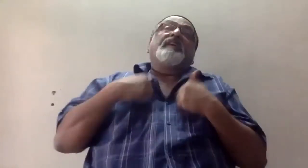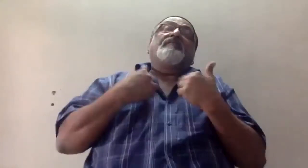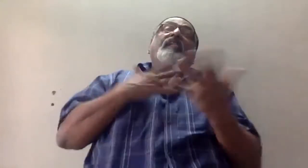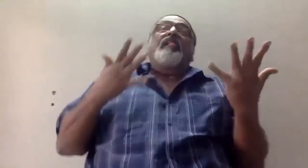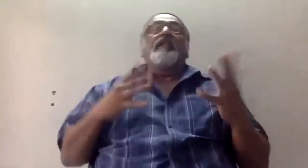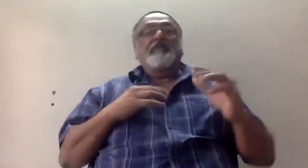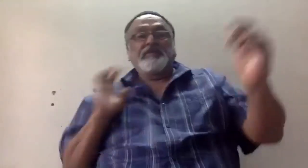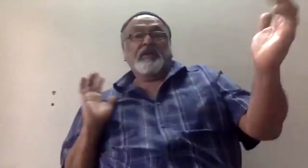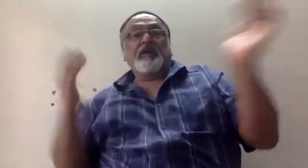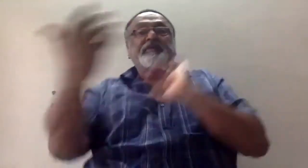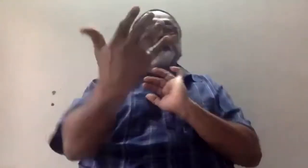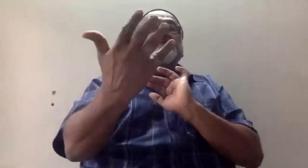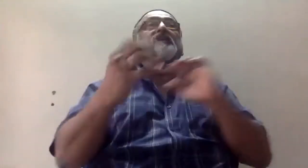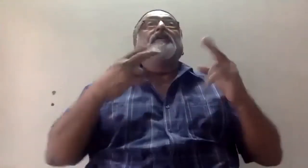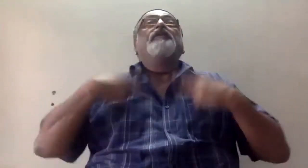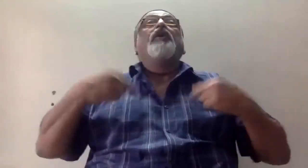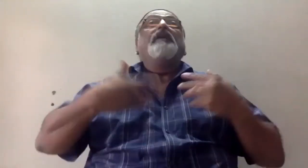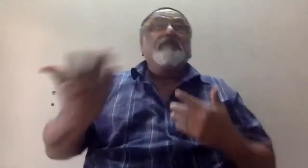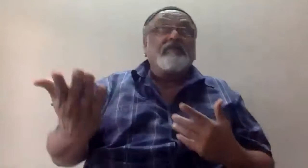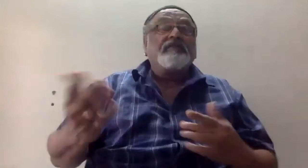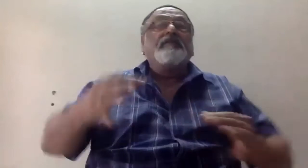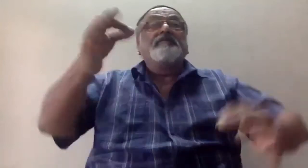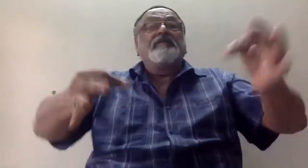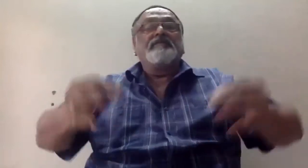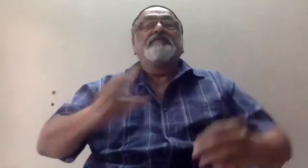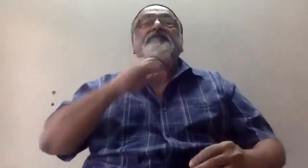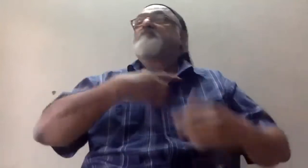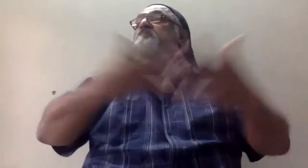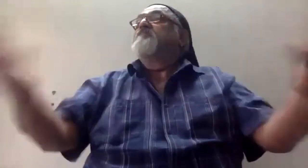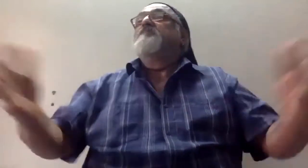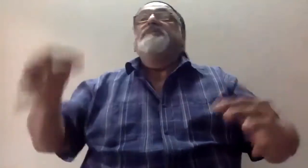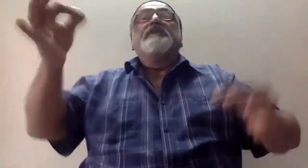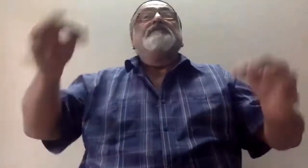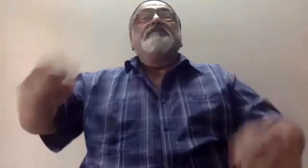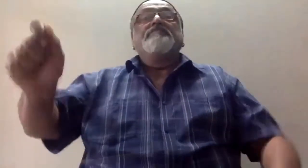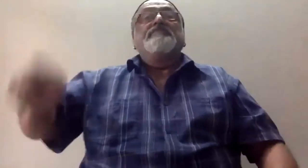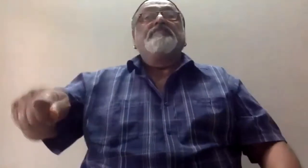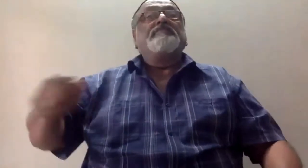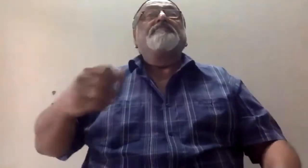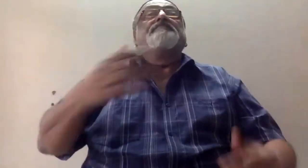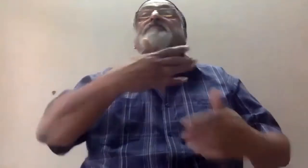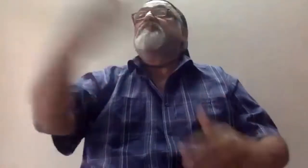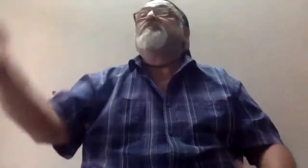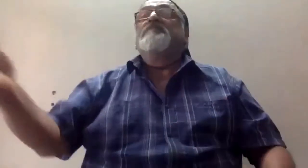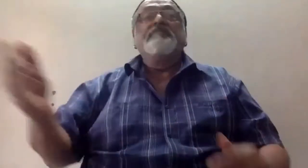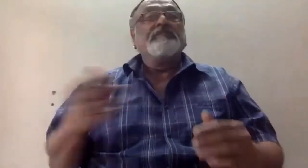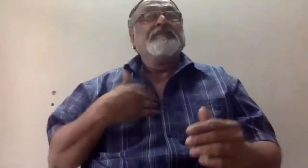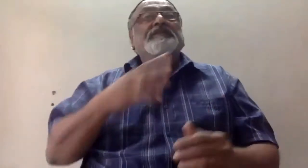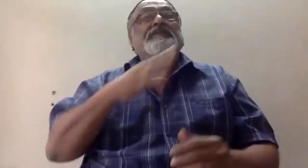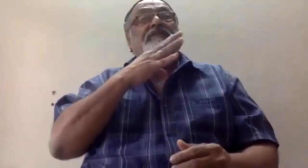be persons who are delivering the justice as judges, or speaking for the fellow being or for other